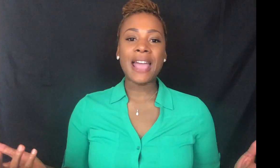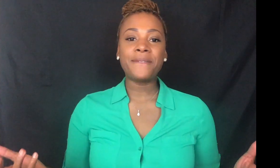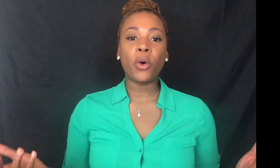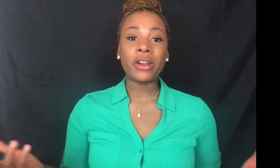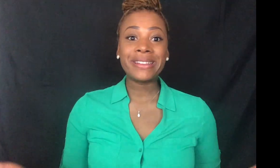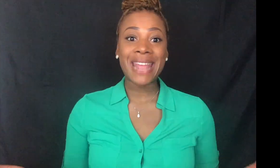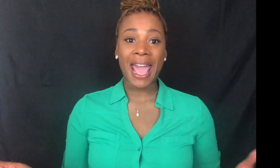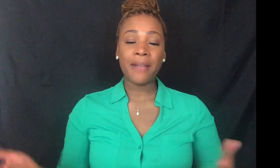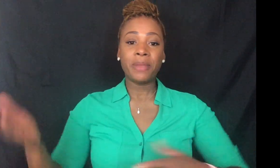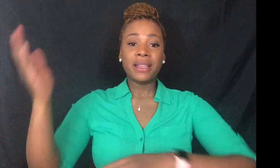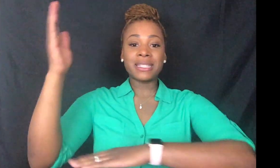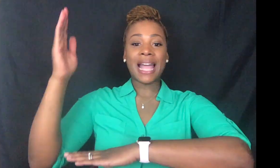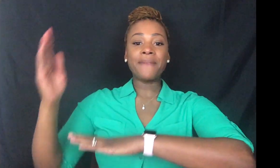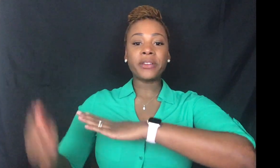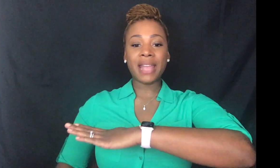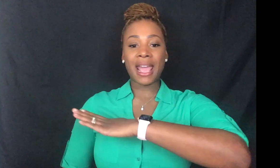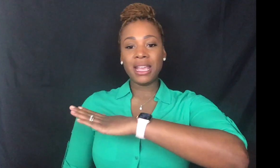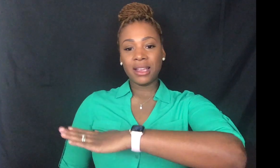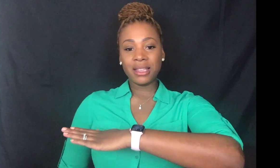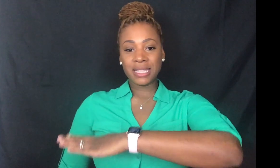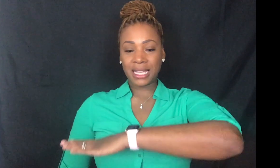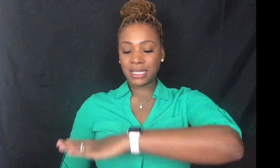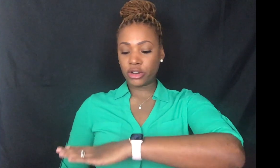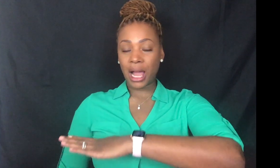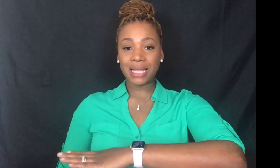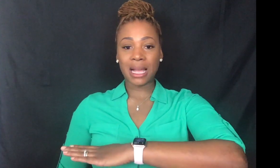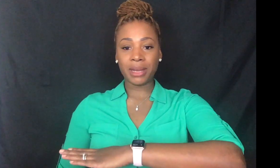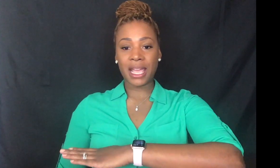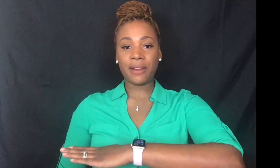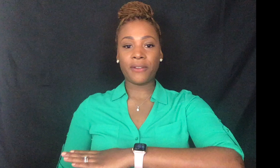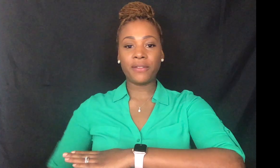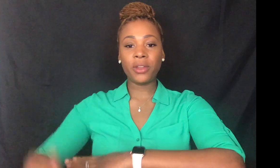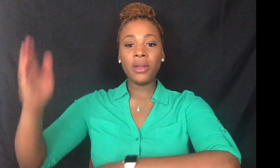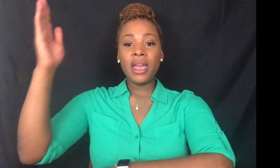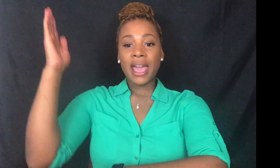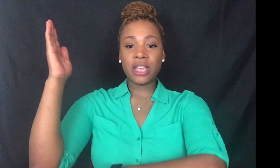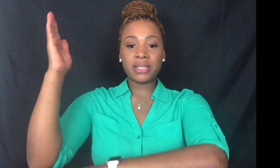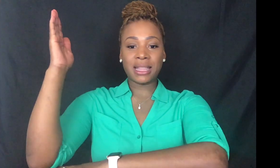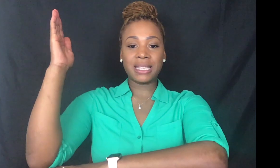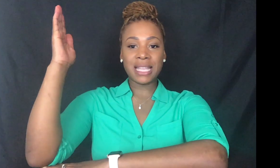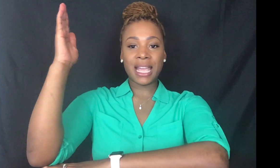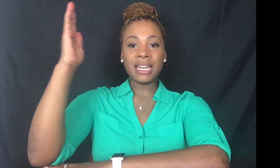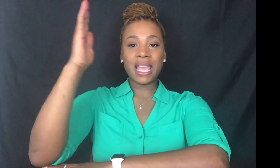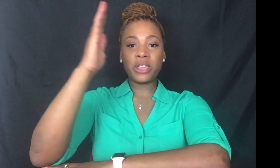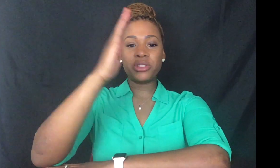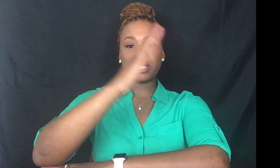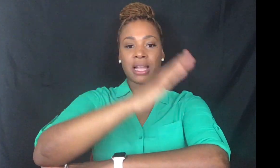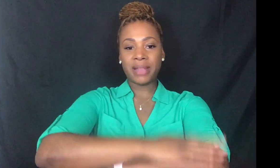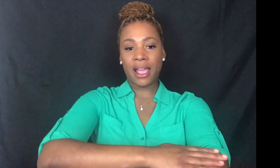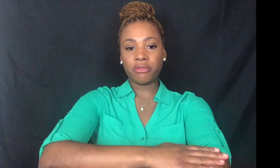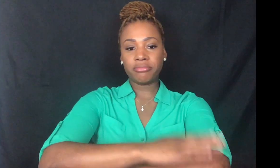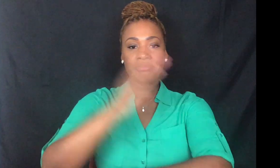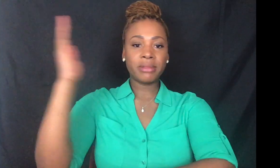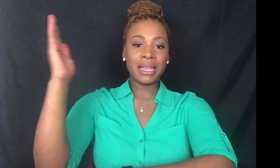for day. The sign for day takes your non-dominant hand in front of you, and you take this hand, and you just come down.